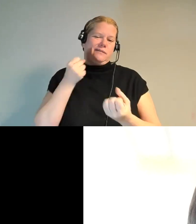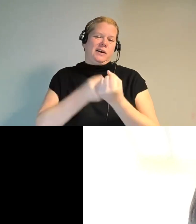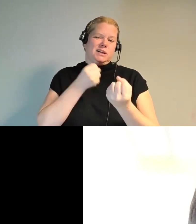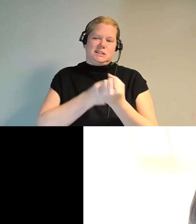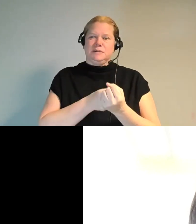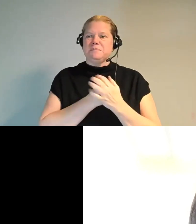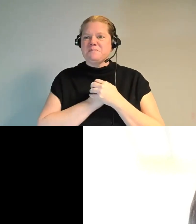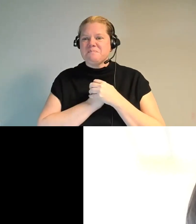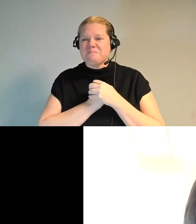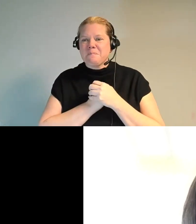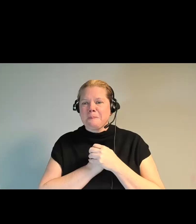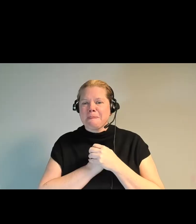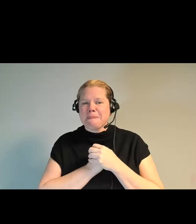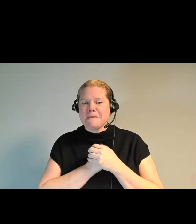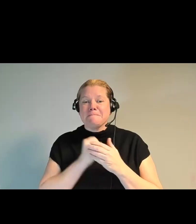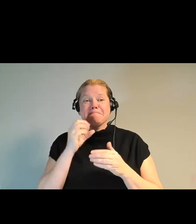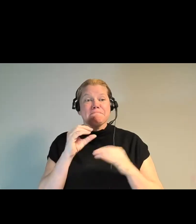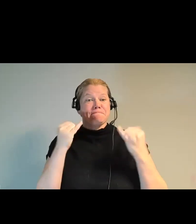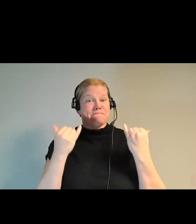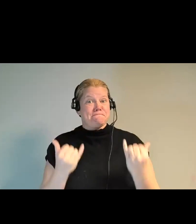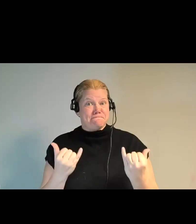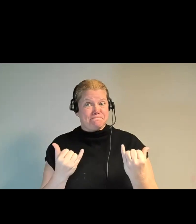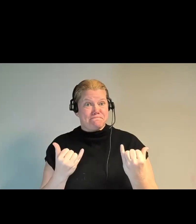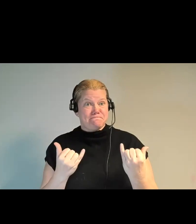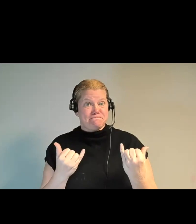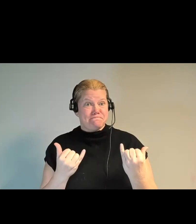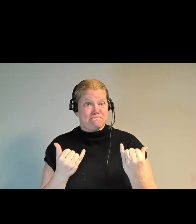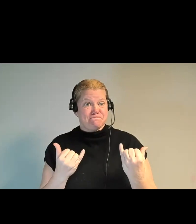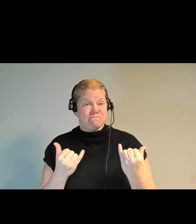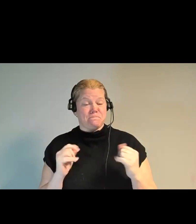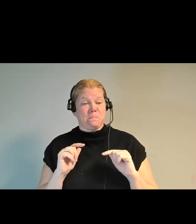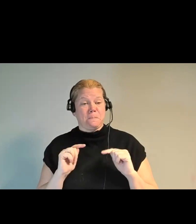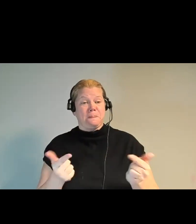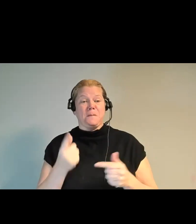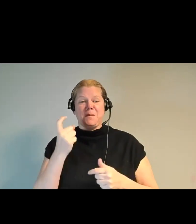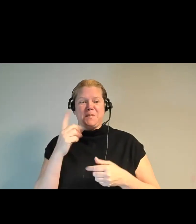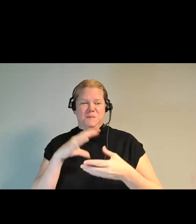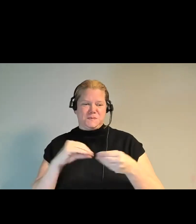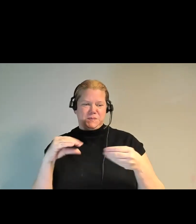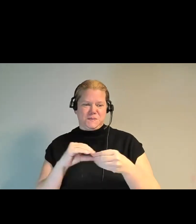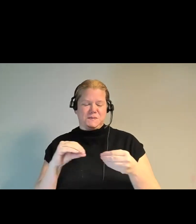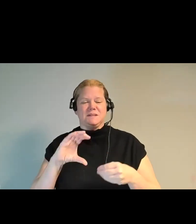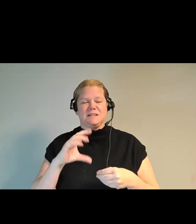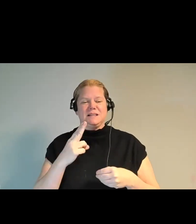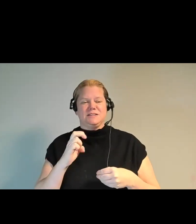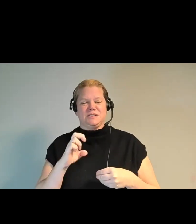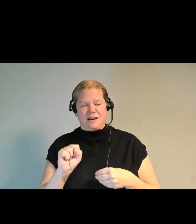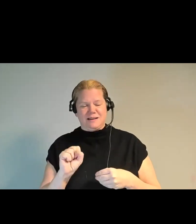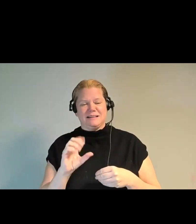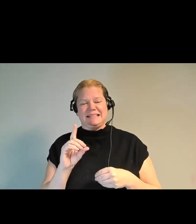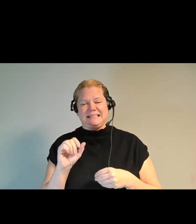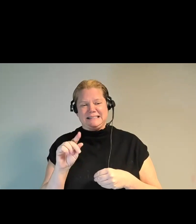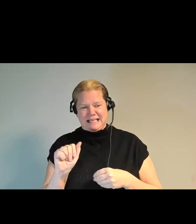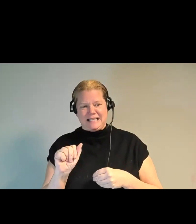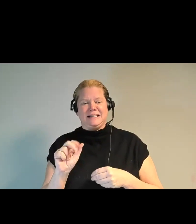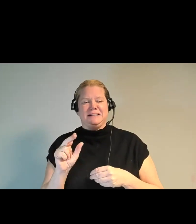okay, so now we're going to turn to another story of how CHES data is being used.